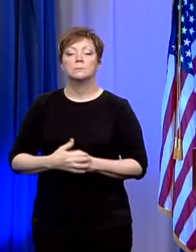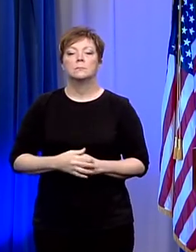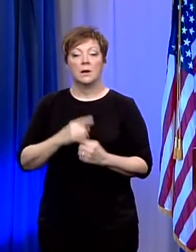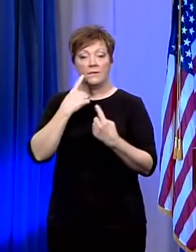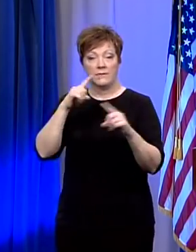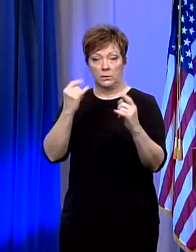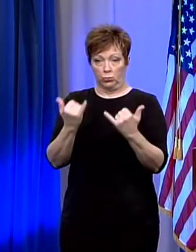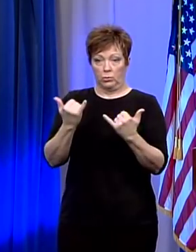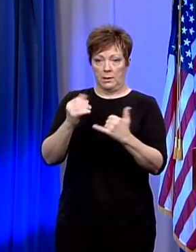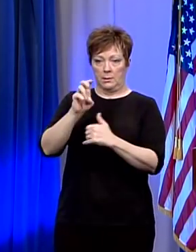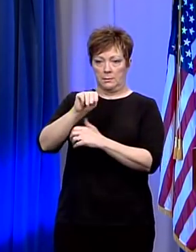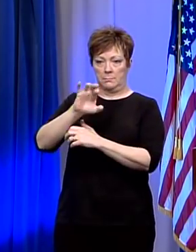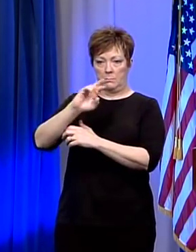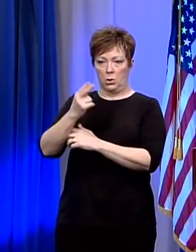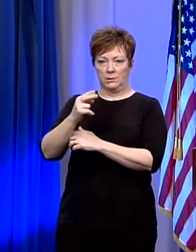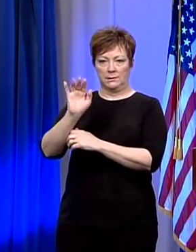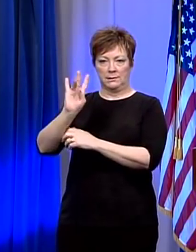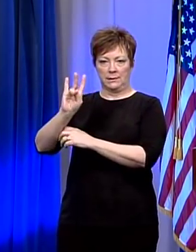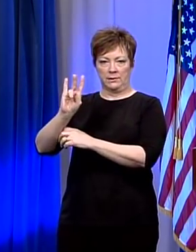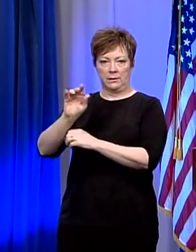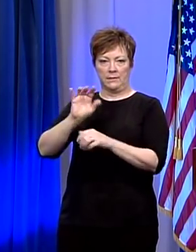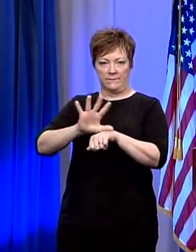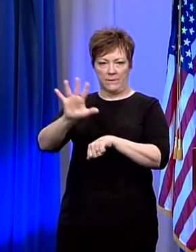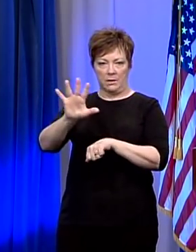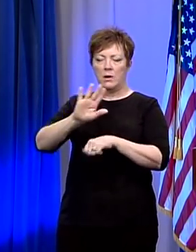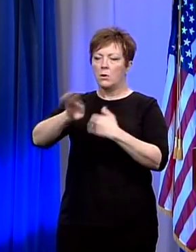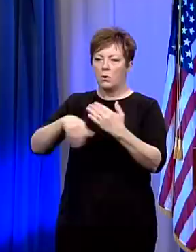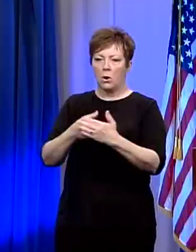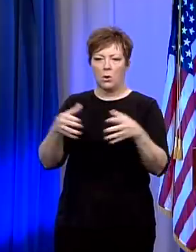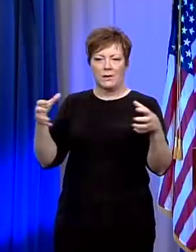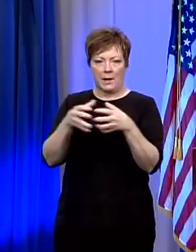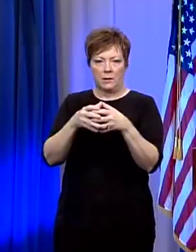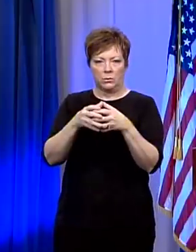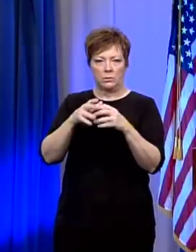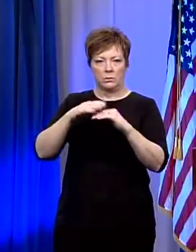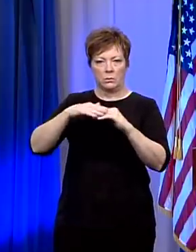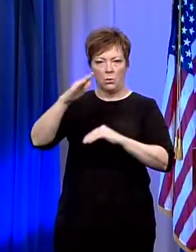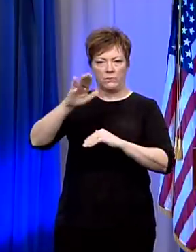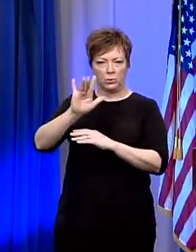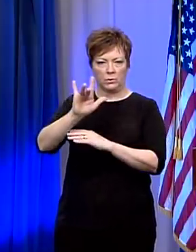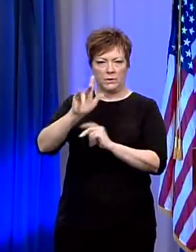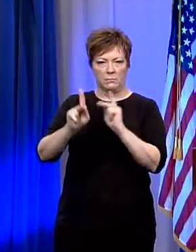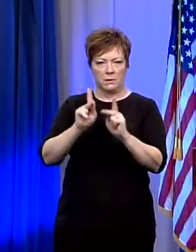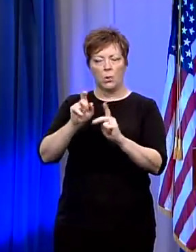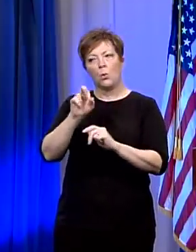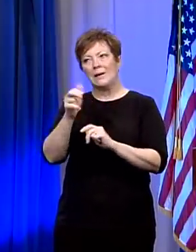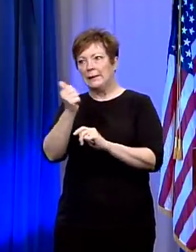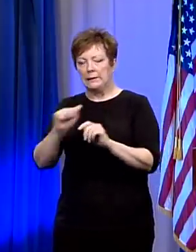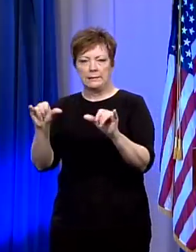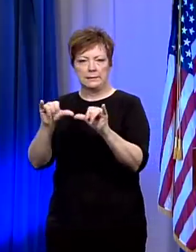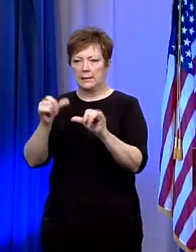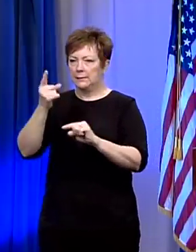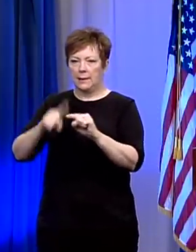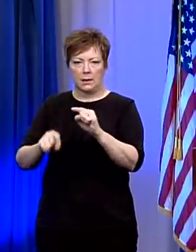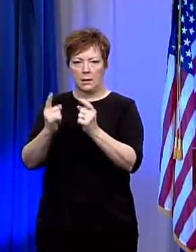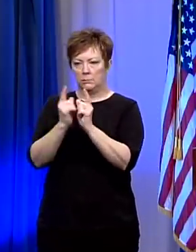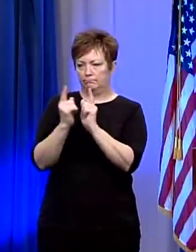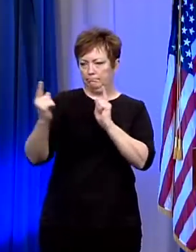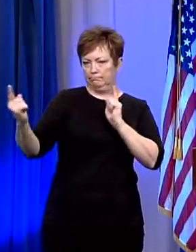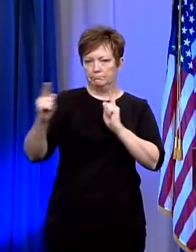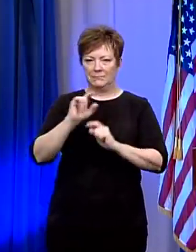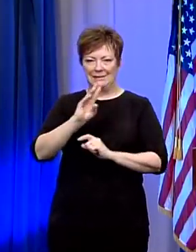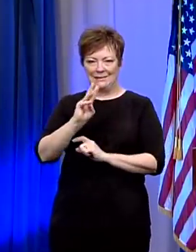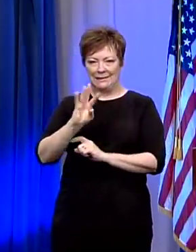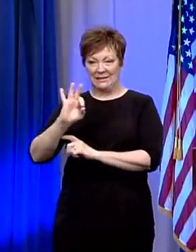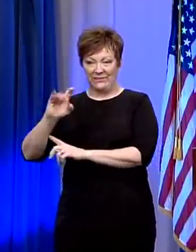Effective today, March 17th at 5 p.m., all gatherings of 25 persons or more or gatherings of any size that cannot maintain a consistent